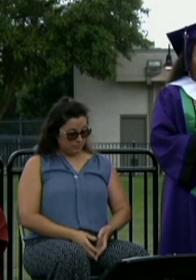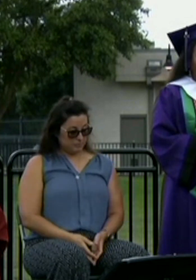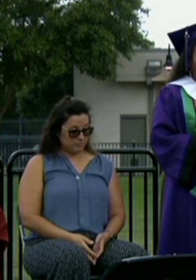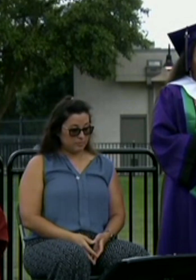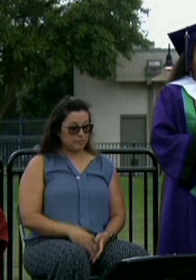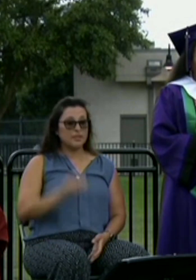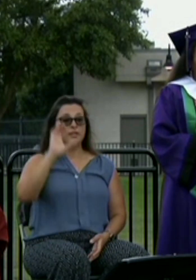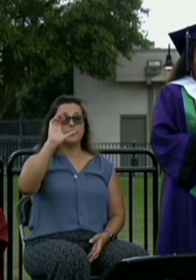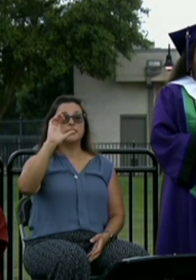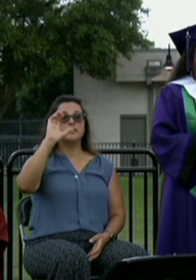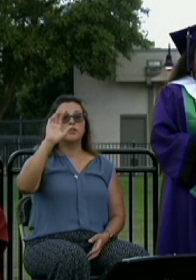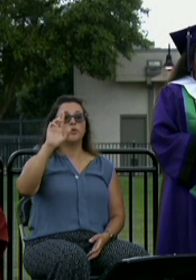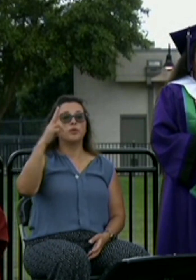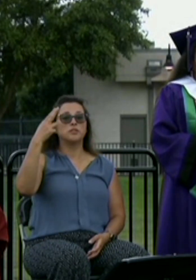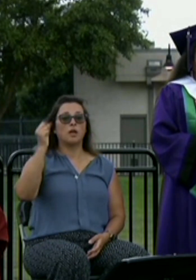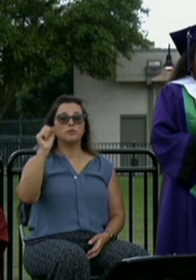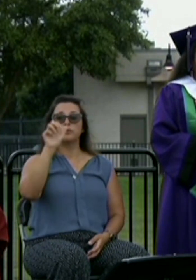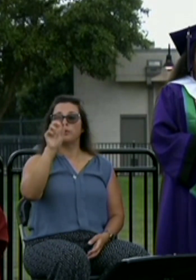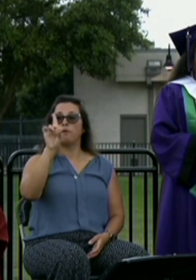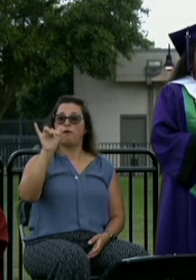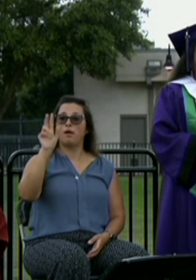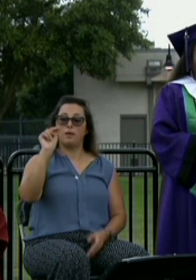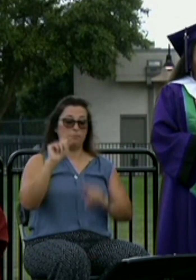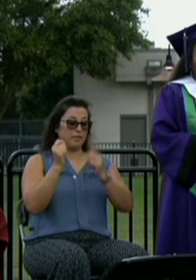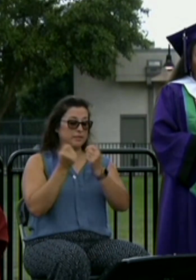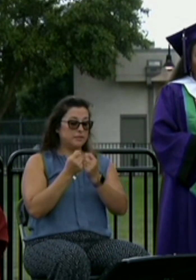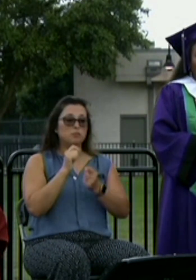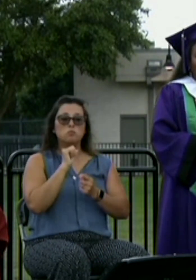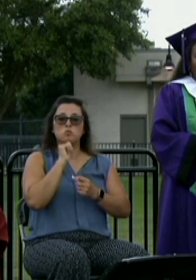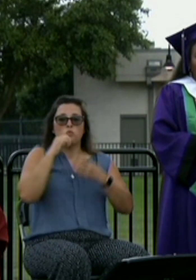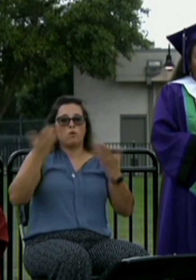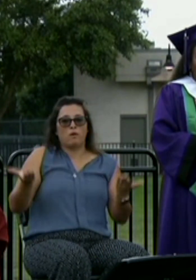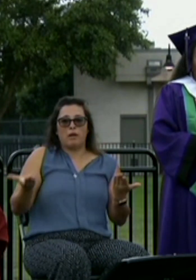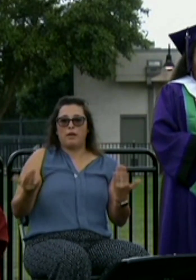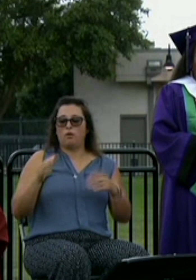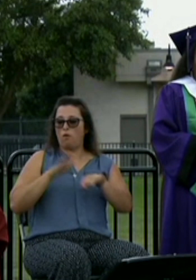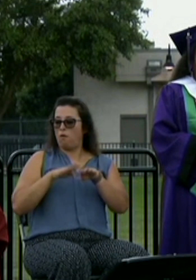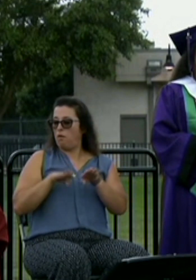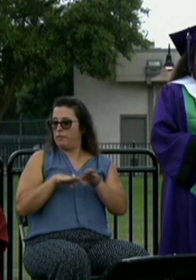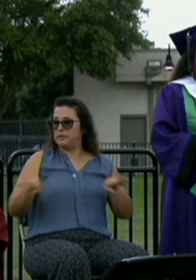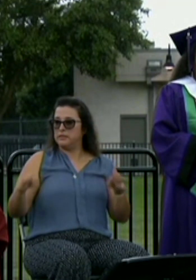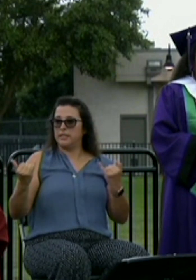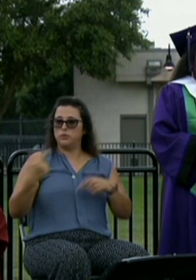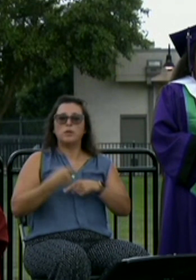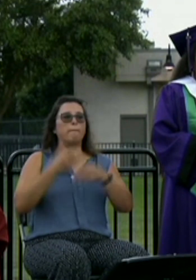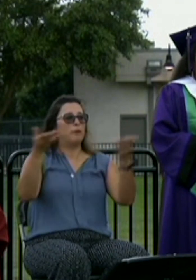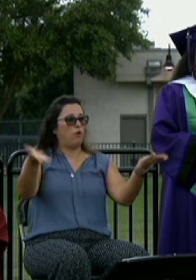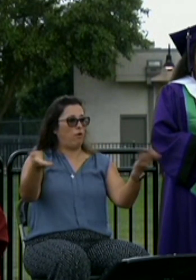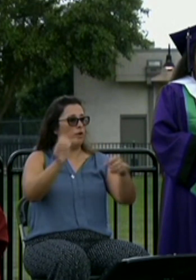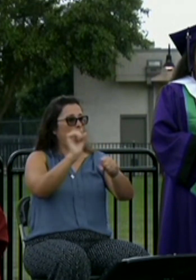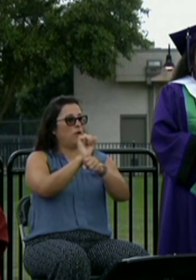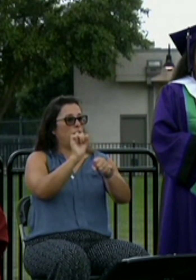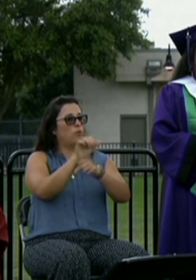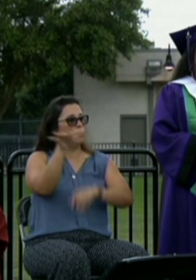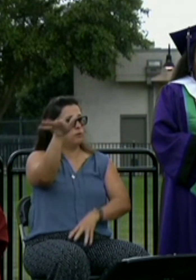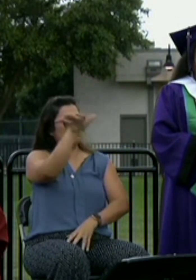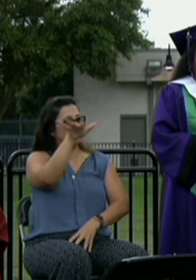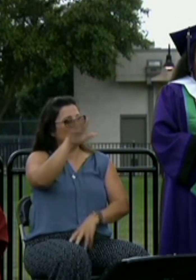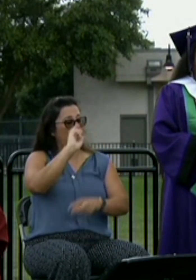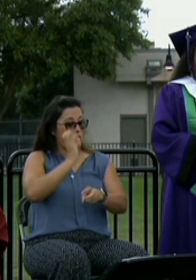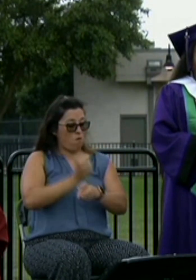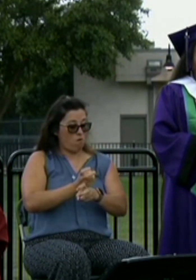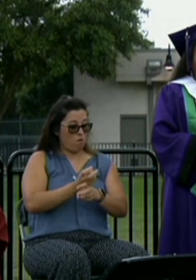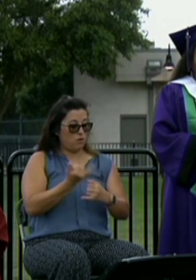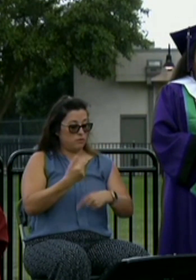The Cedar Ridge High School's administrative team, who are not here on stage, but are here in the venue working very hard today,